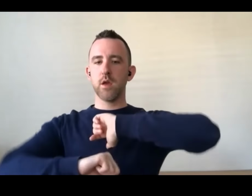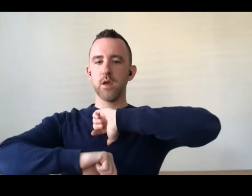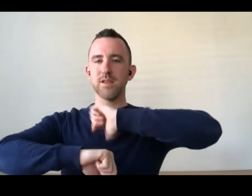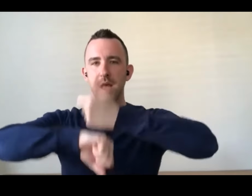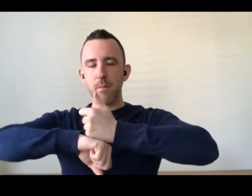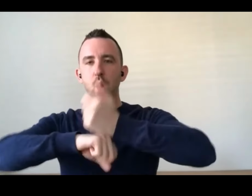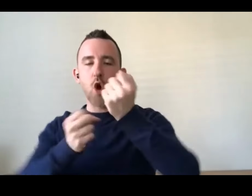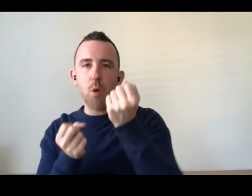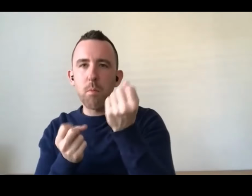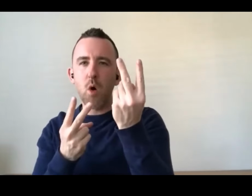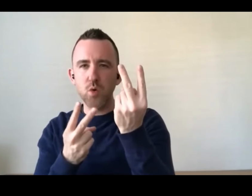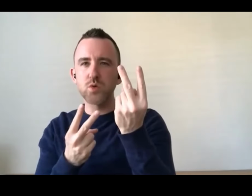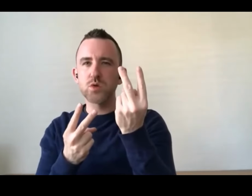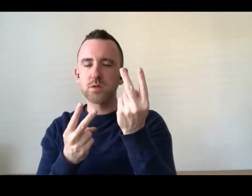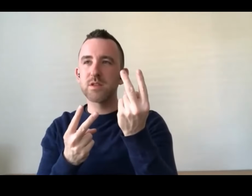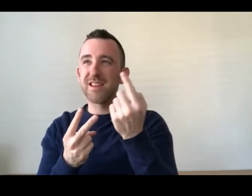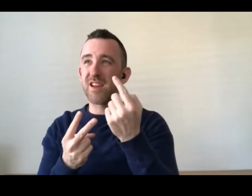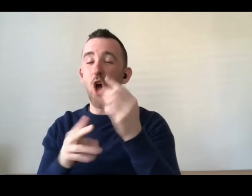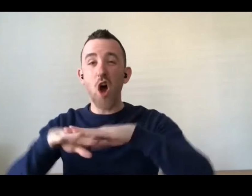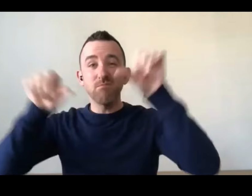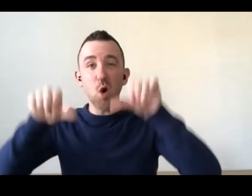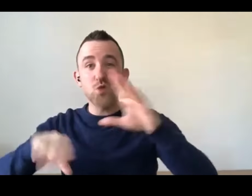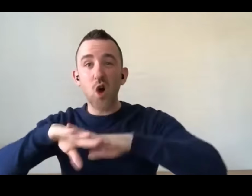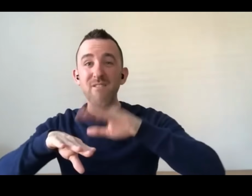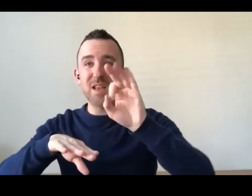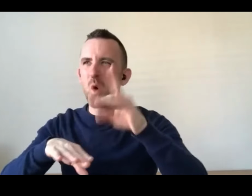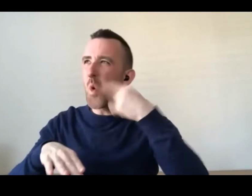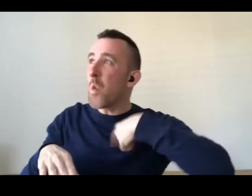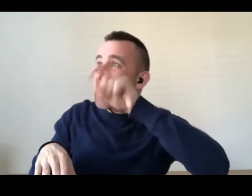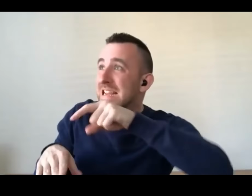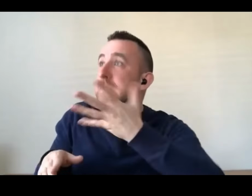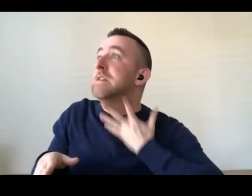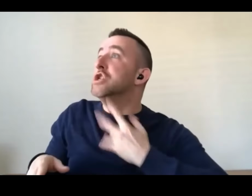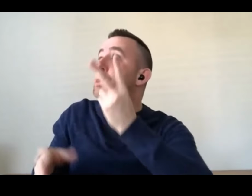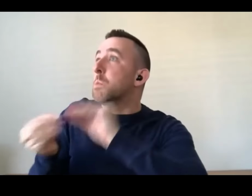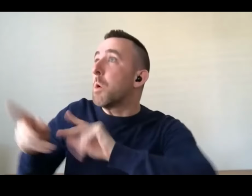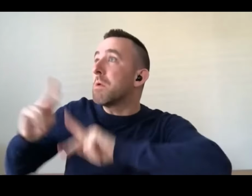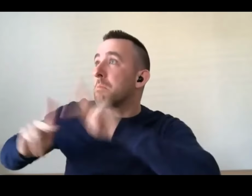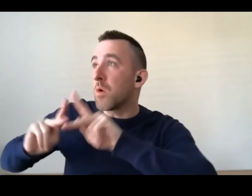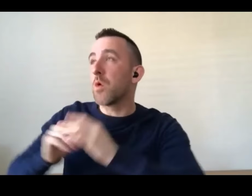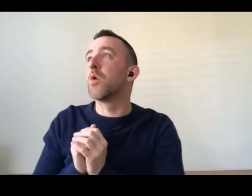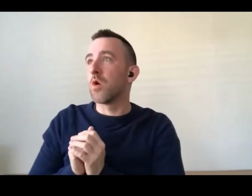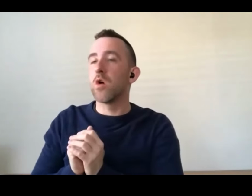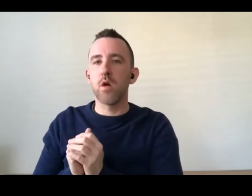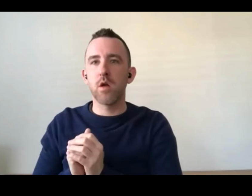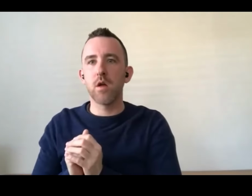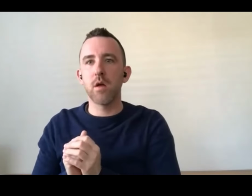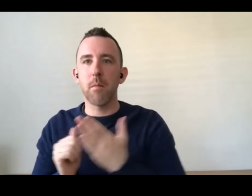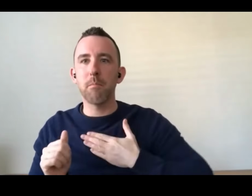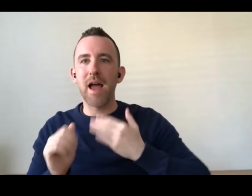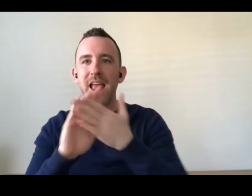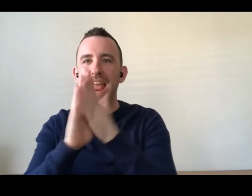see people under there saying, hey, I need a team, or hey, I have a team. We need 2 more people. There we go. You can, my hand became a